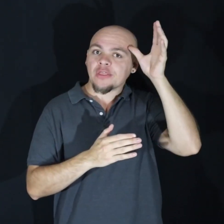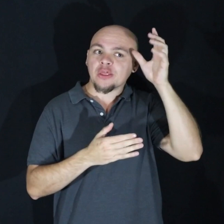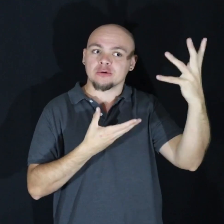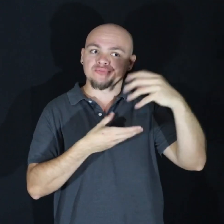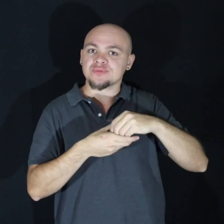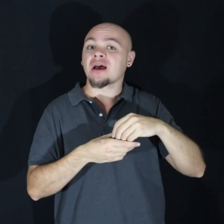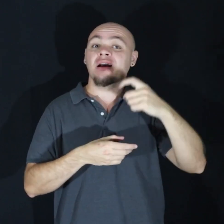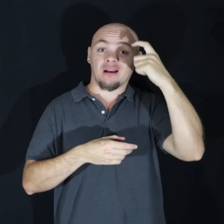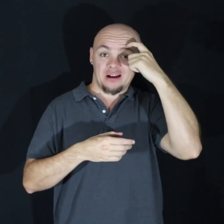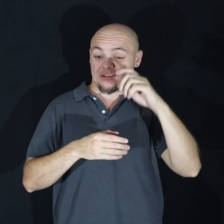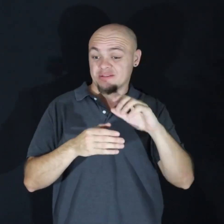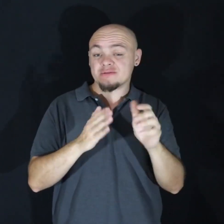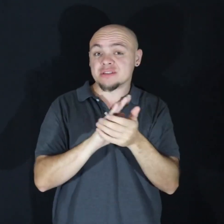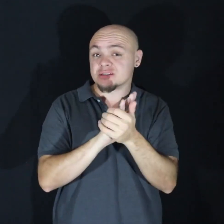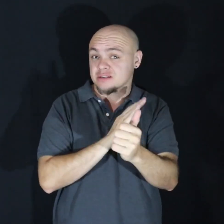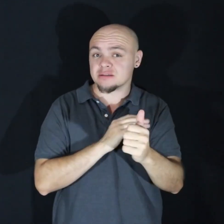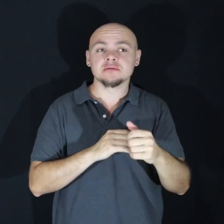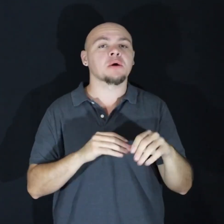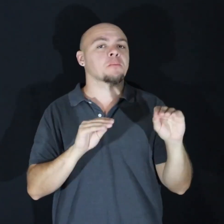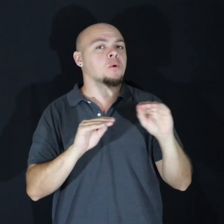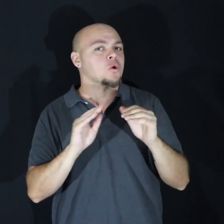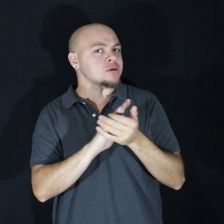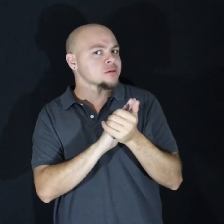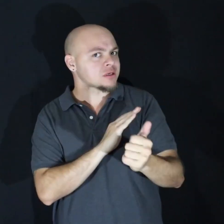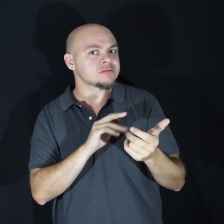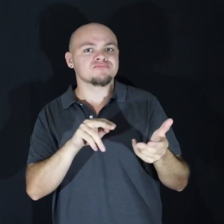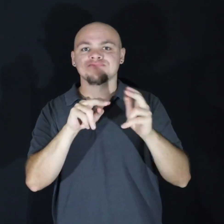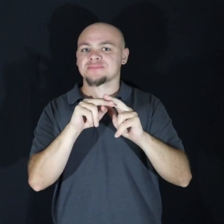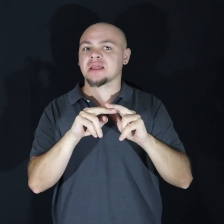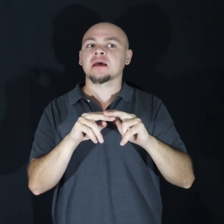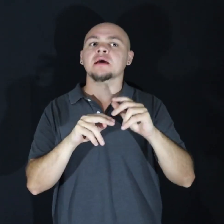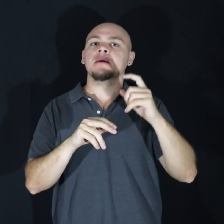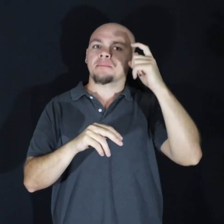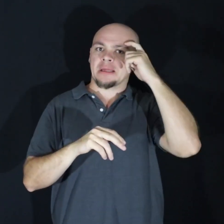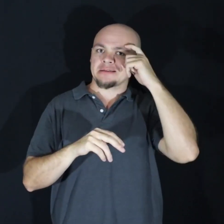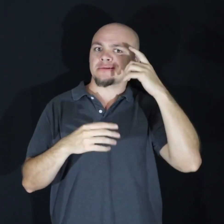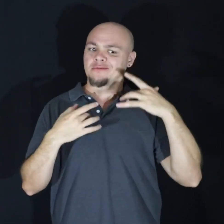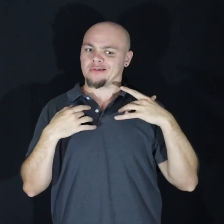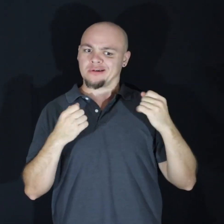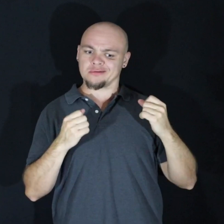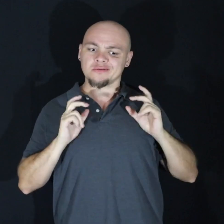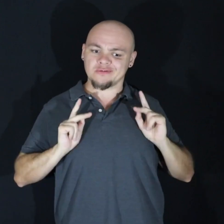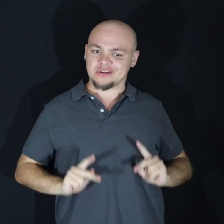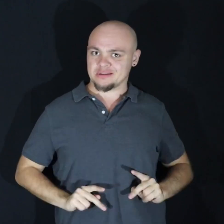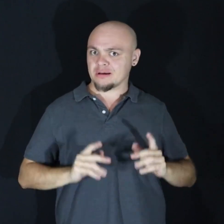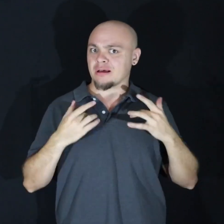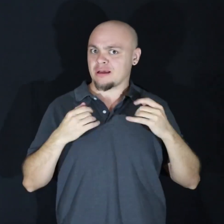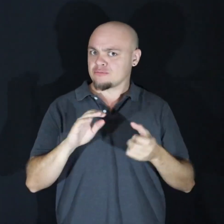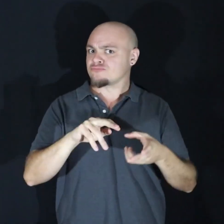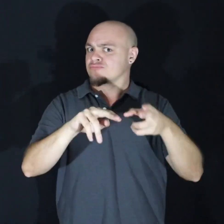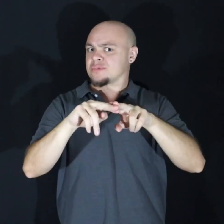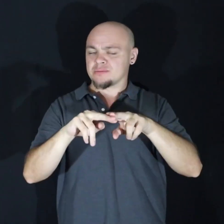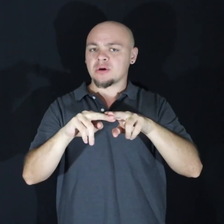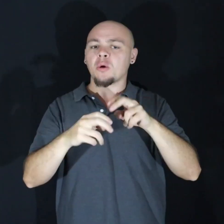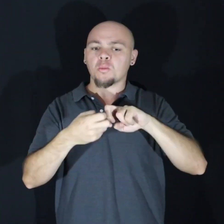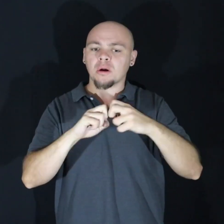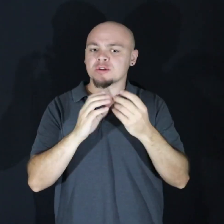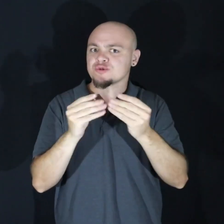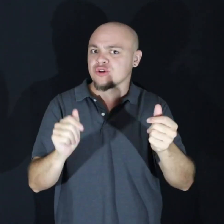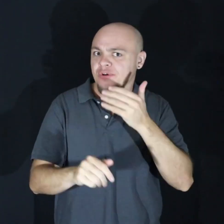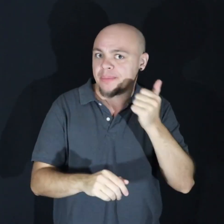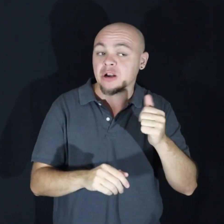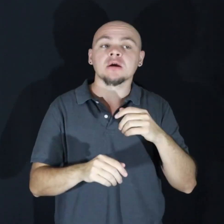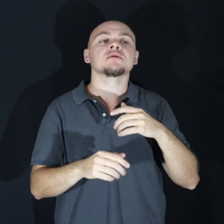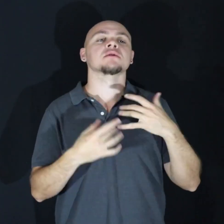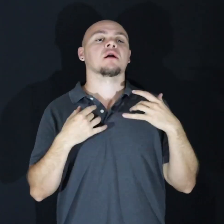cognitive and motor skills, elevated physical and mental health, become better problem solvers, and are more confident,